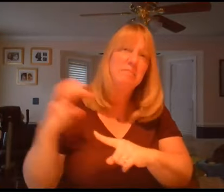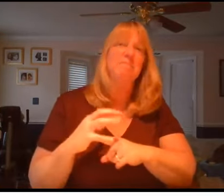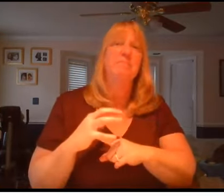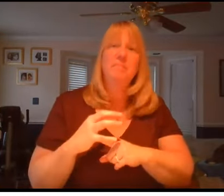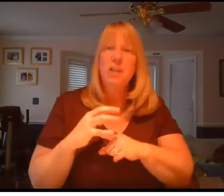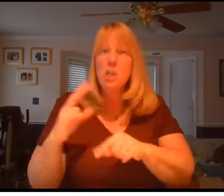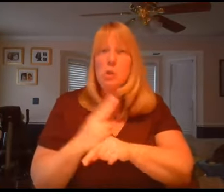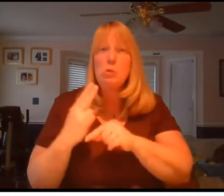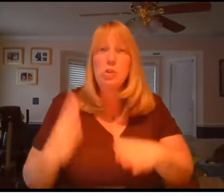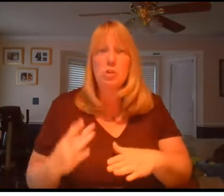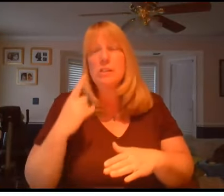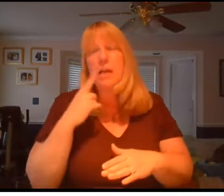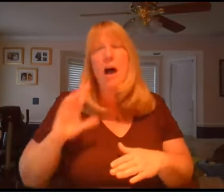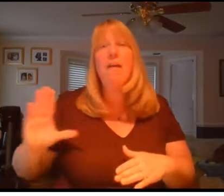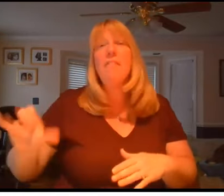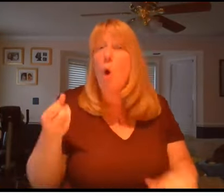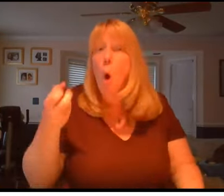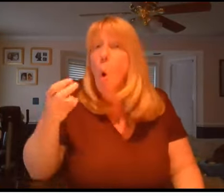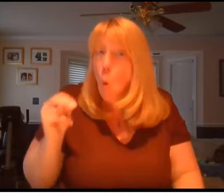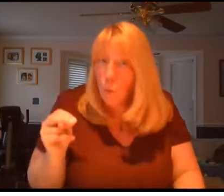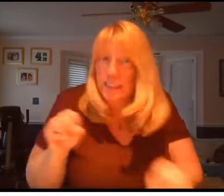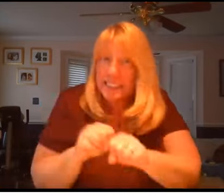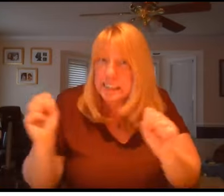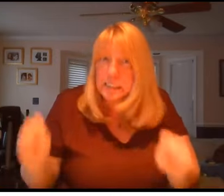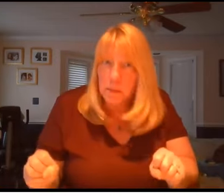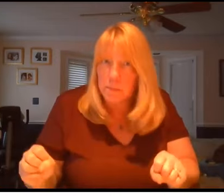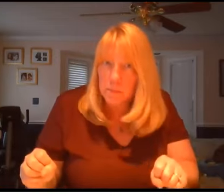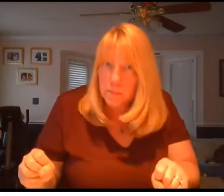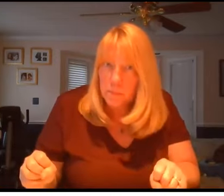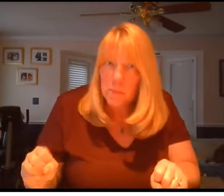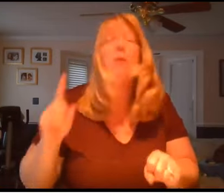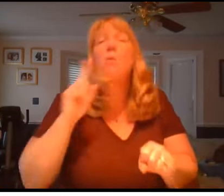the best user of their own system